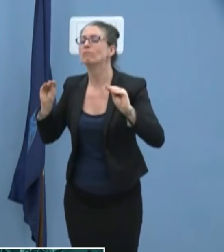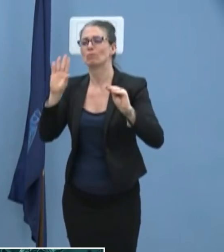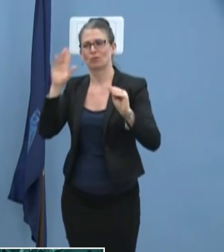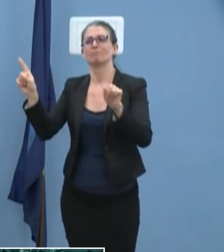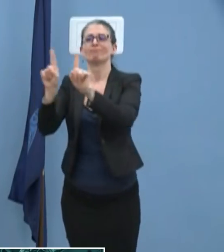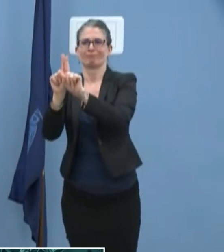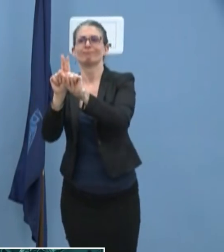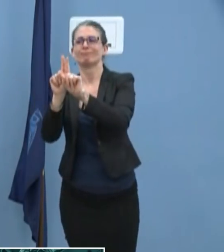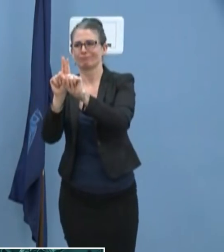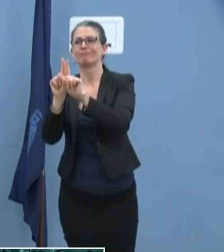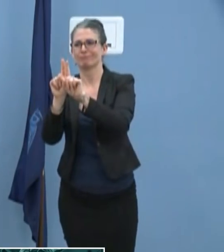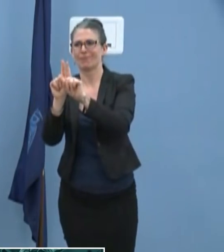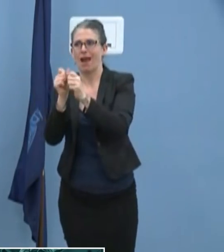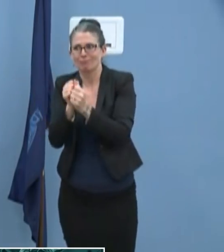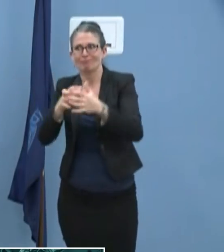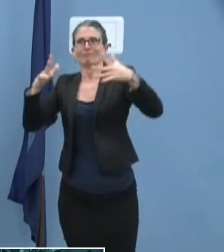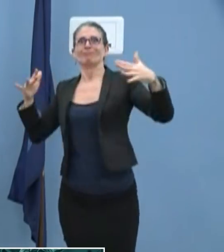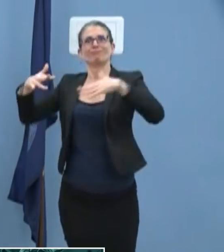With that,